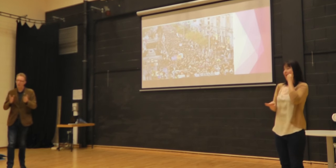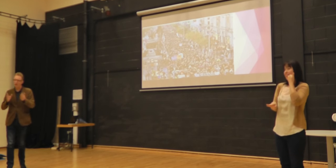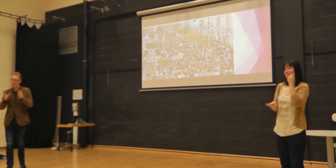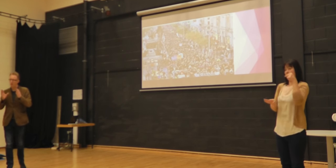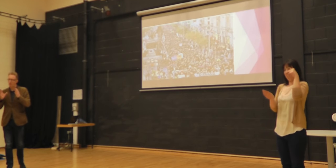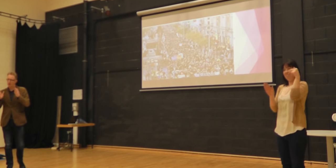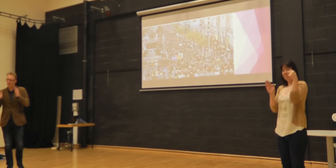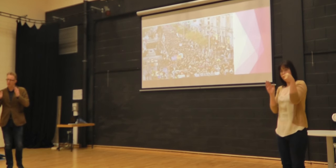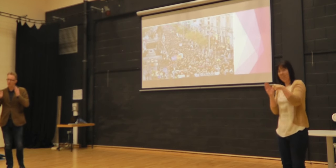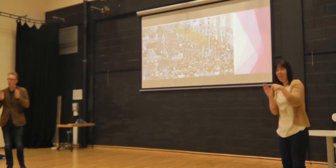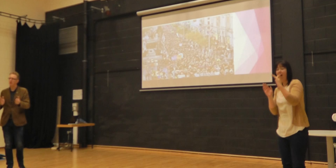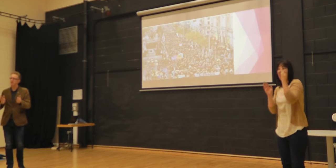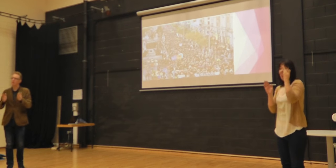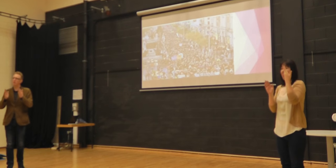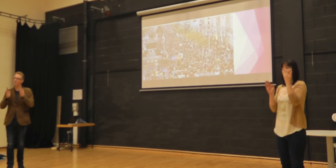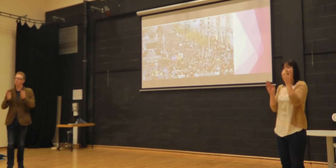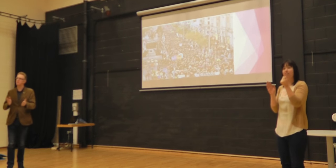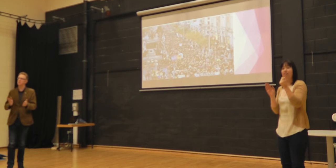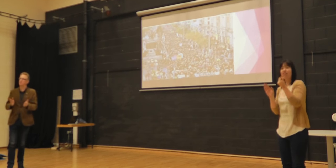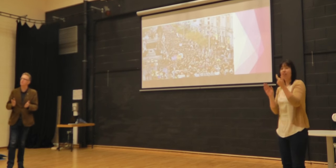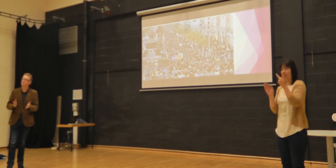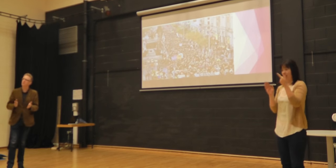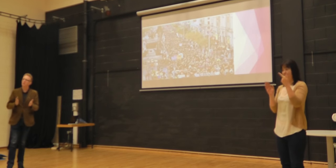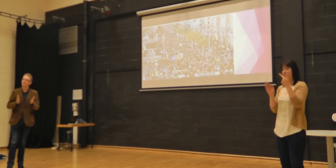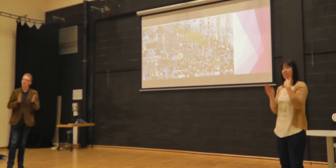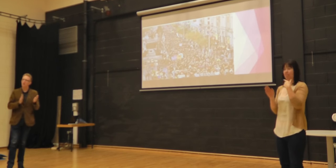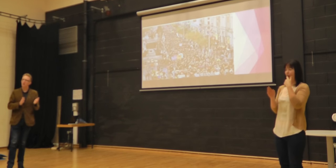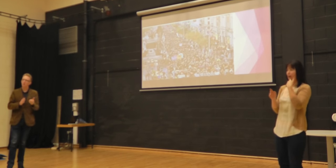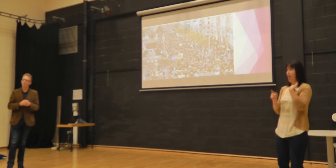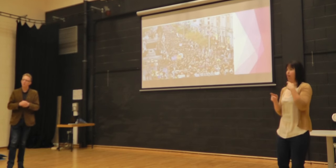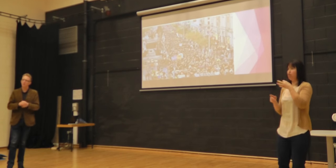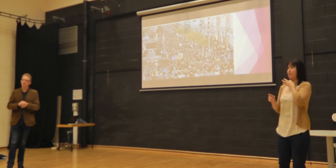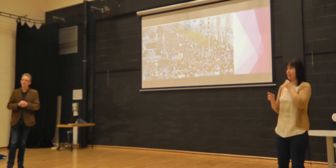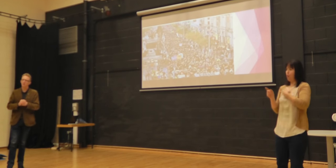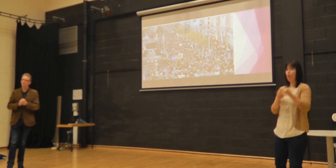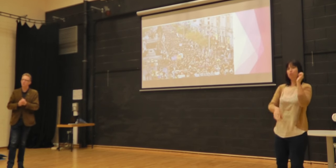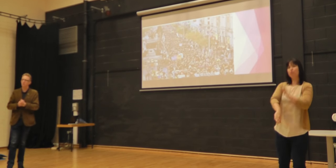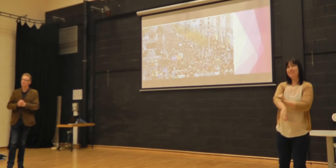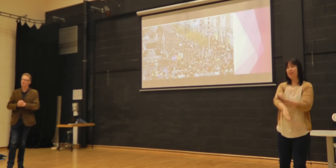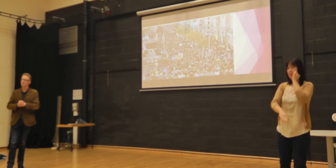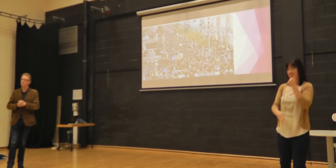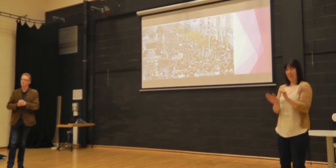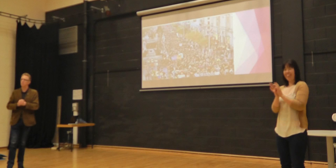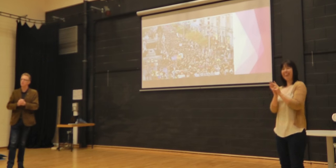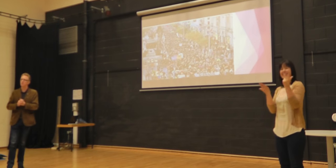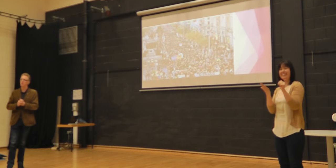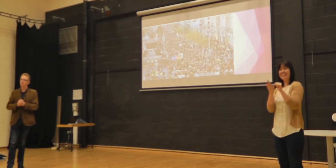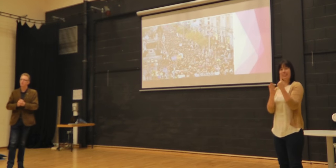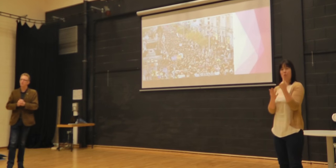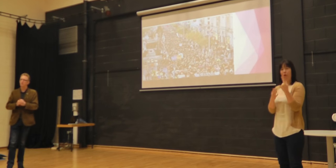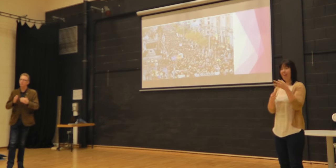Irish, the threat of imprisonment under the 1861 Act was so